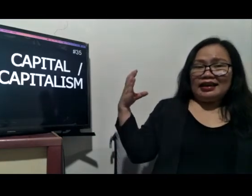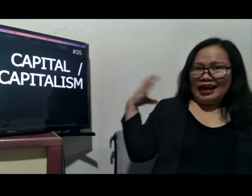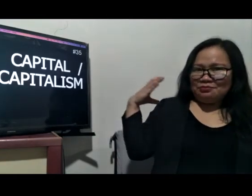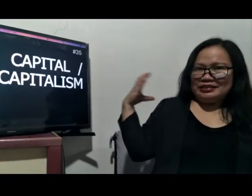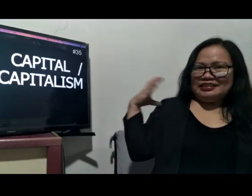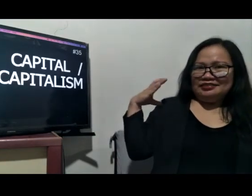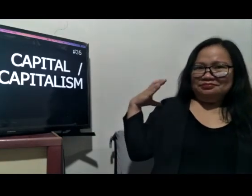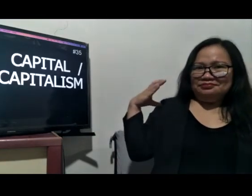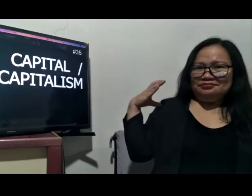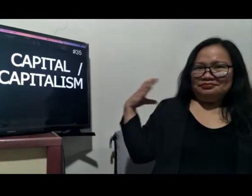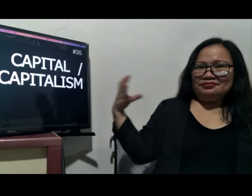Capital.